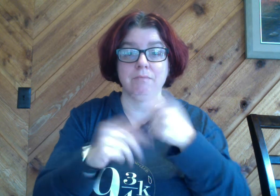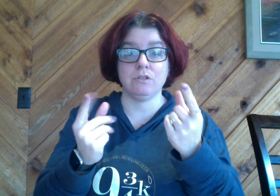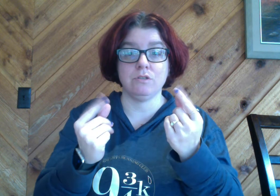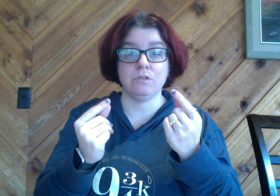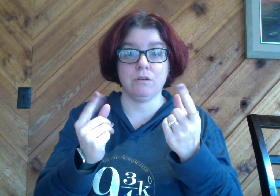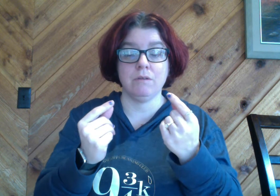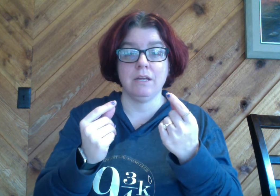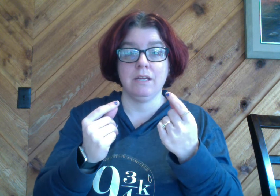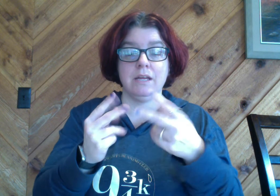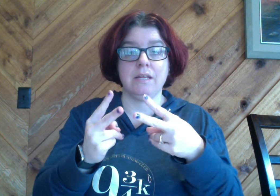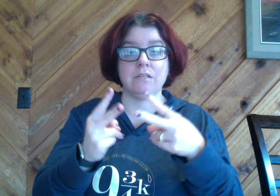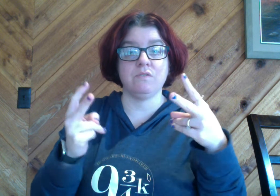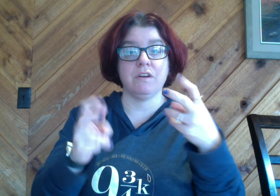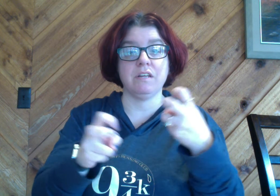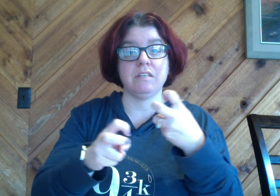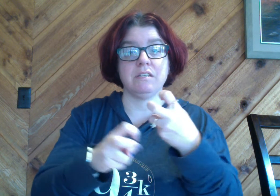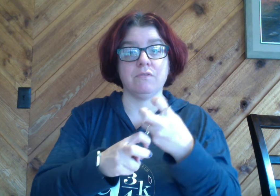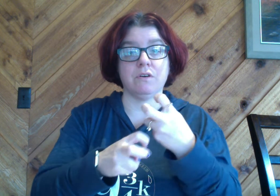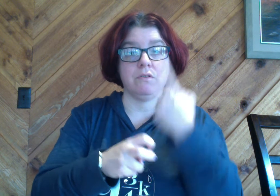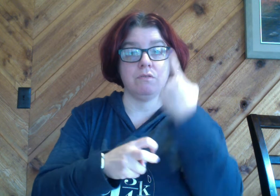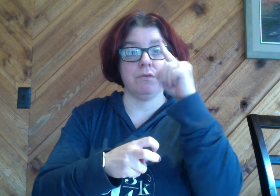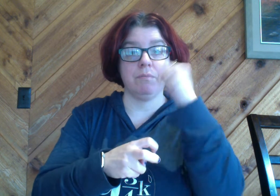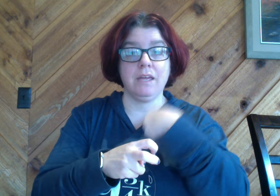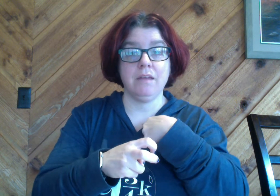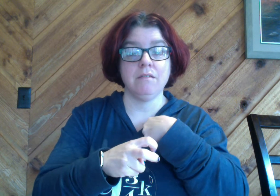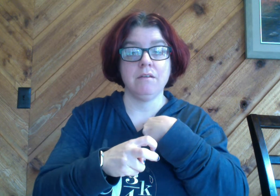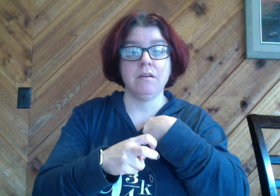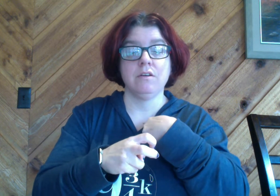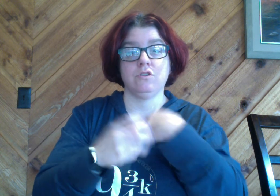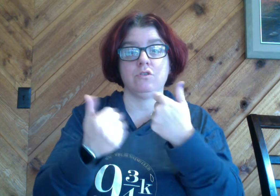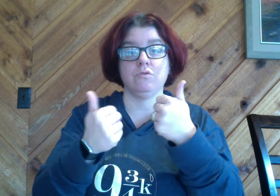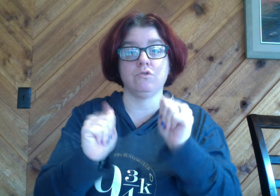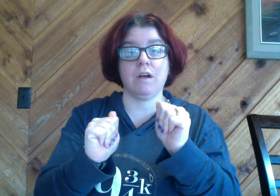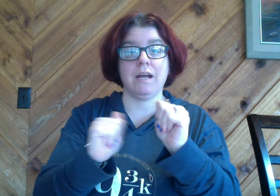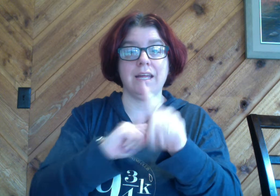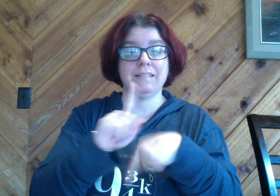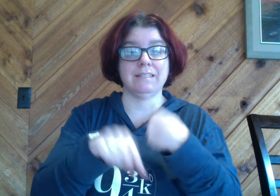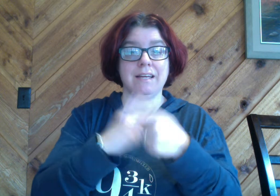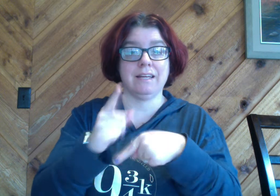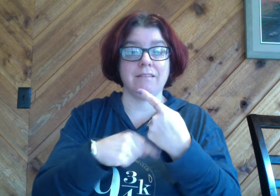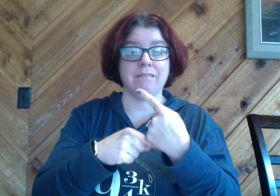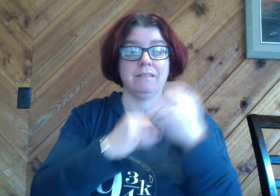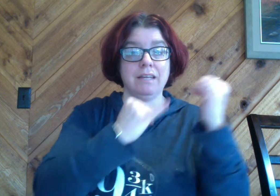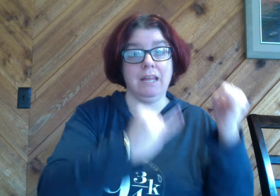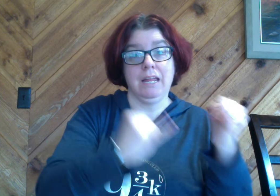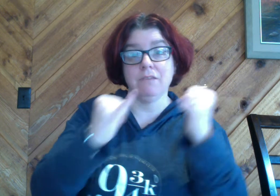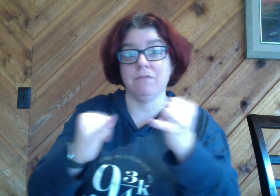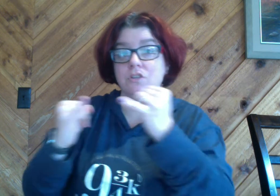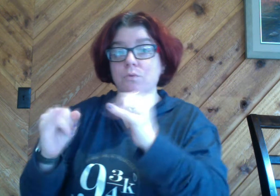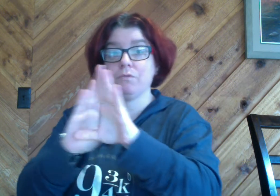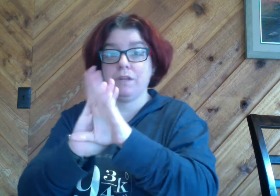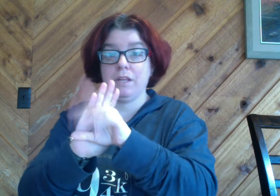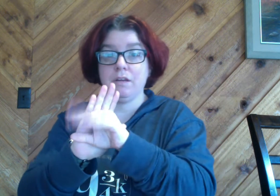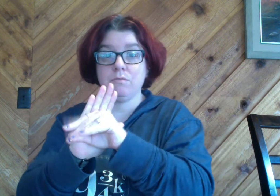do so. It is very difficult for me to try and sign individual videos